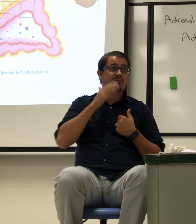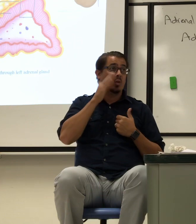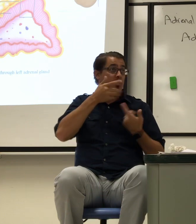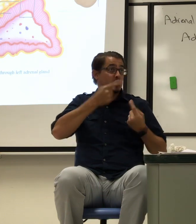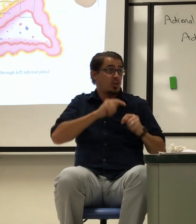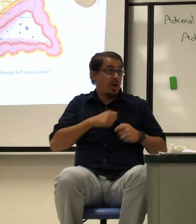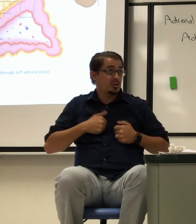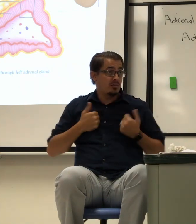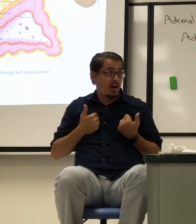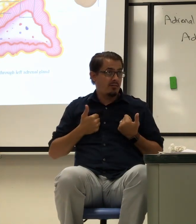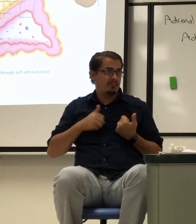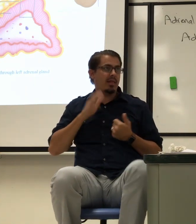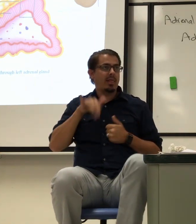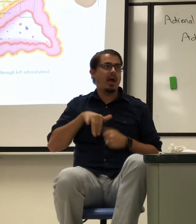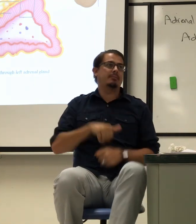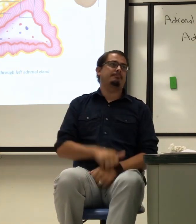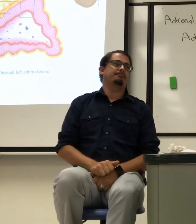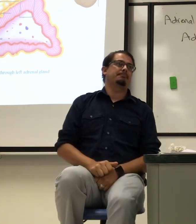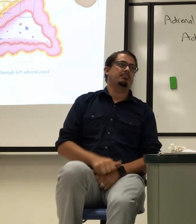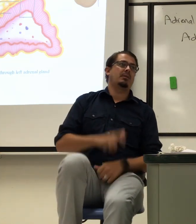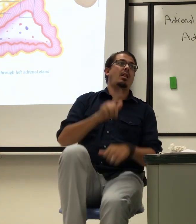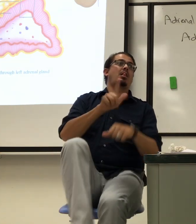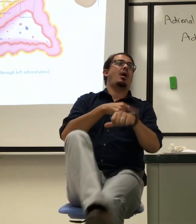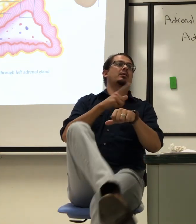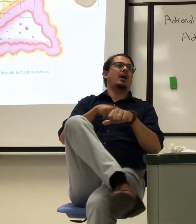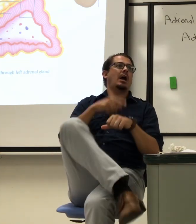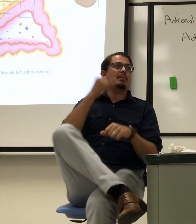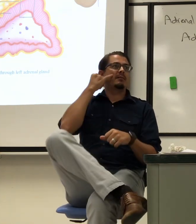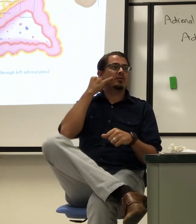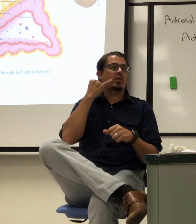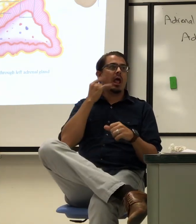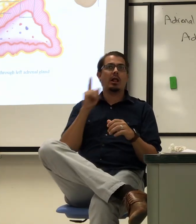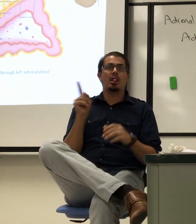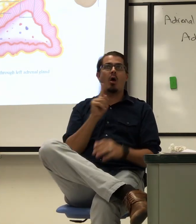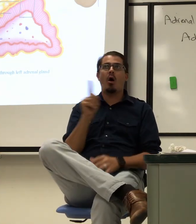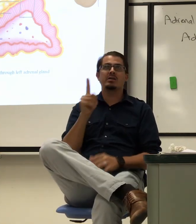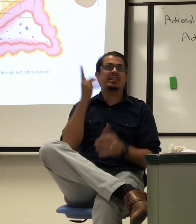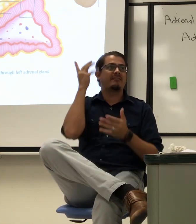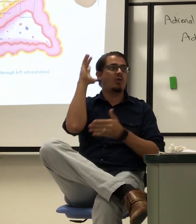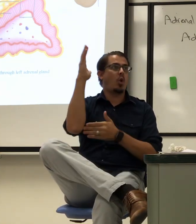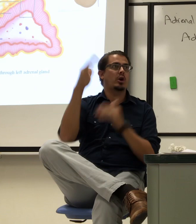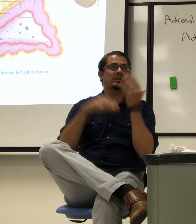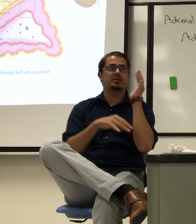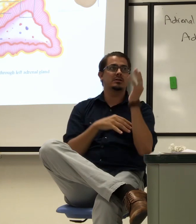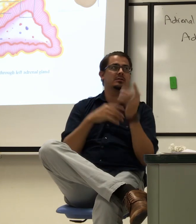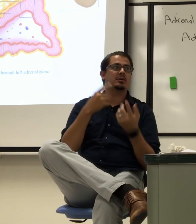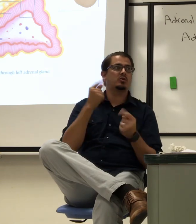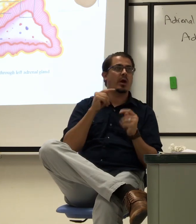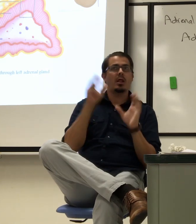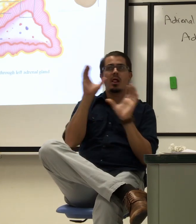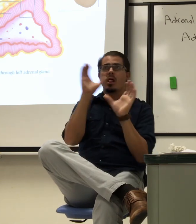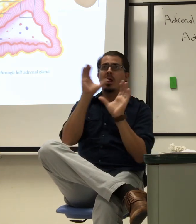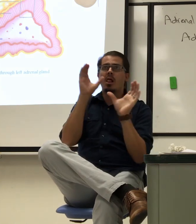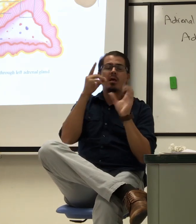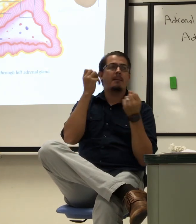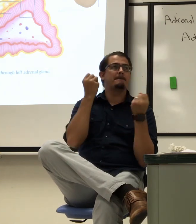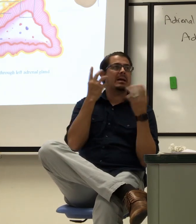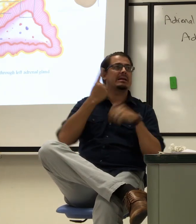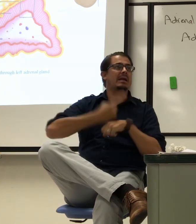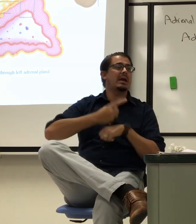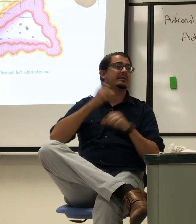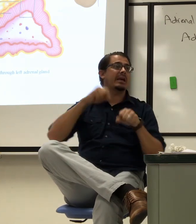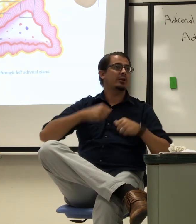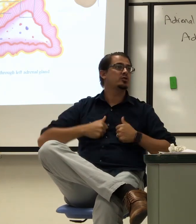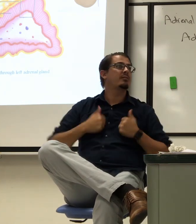survive? Okay, you're lost in the forest. And they're trying to find you for days. Will you survive?